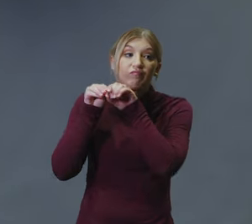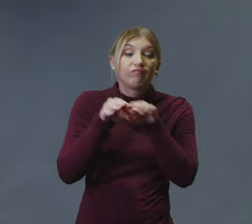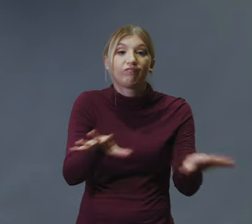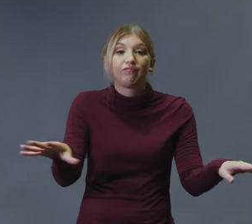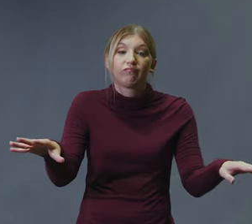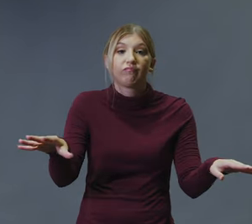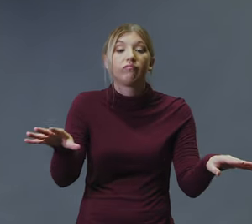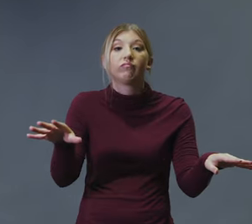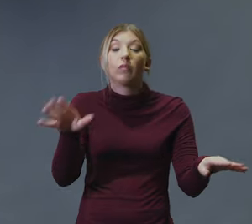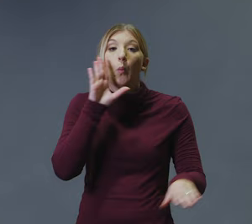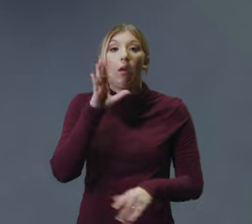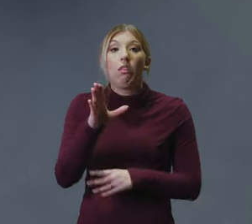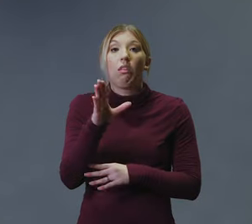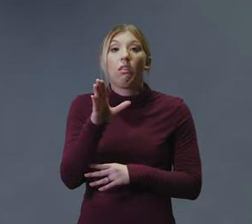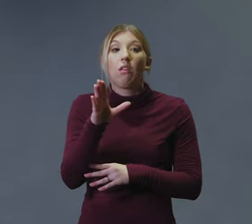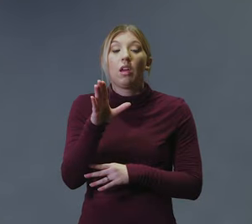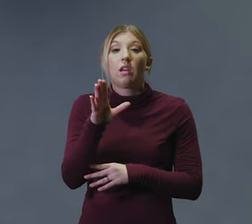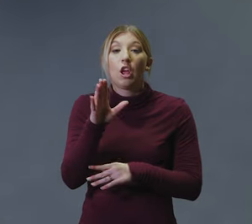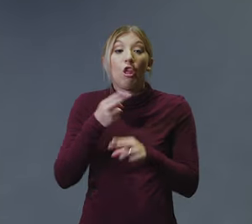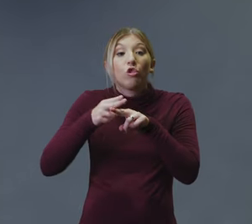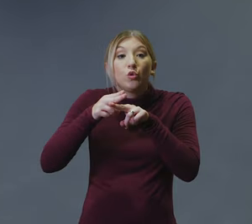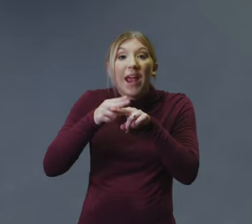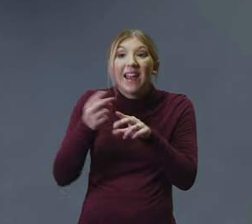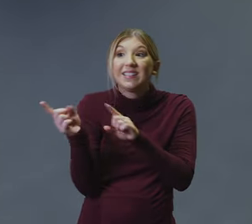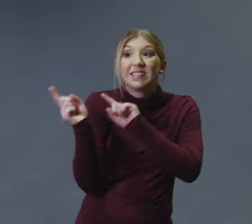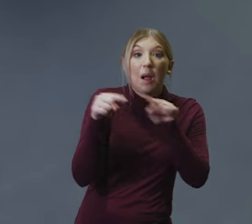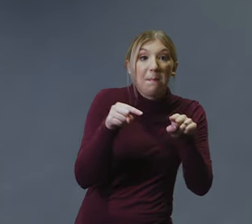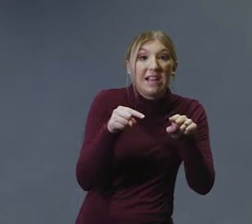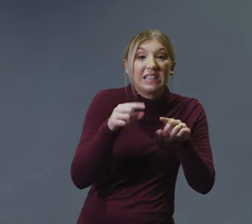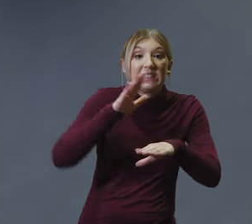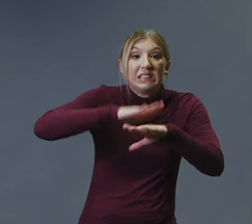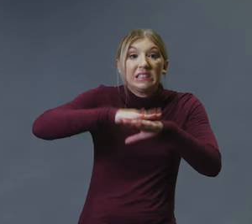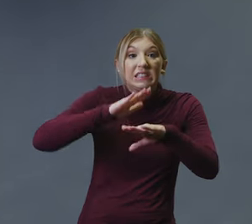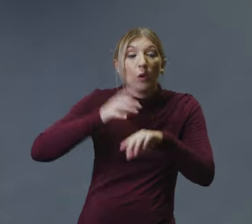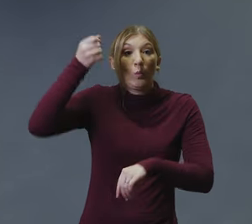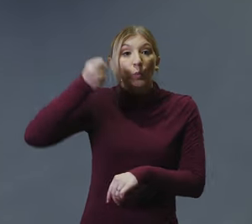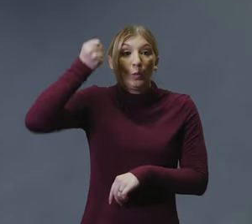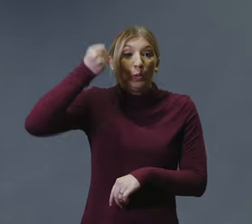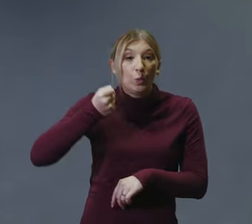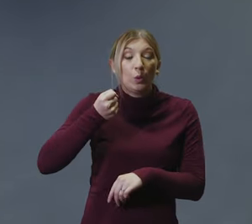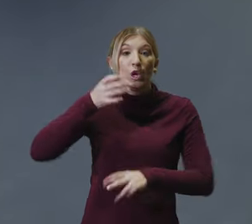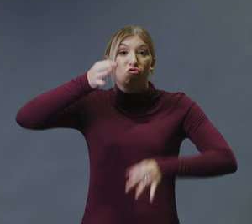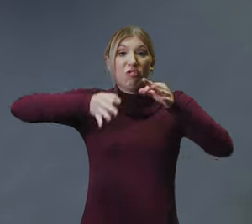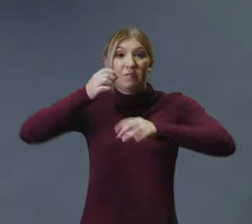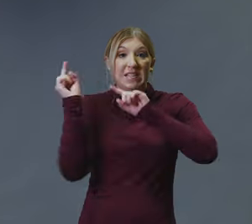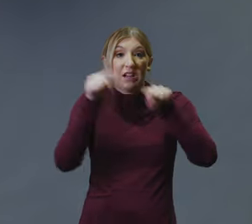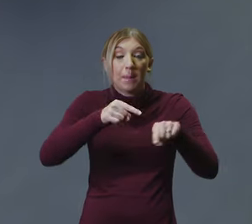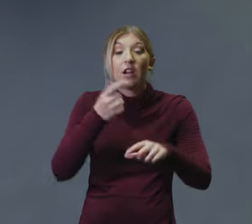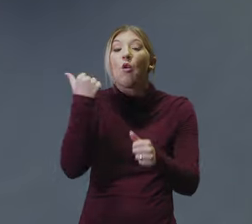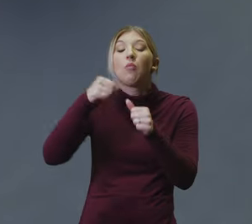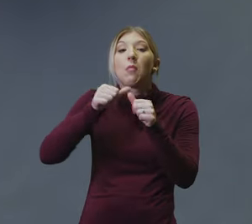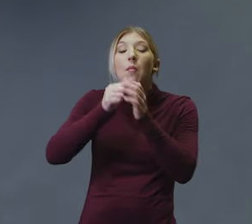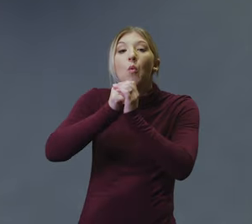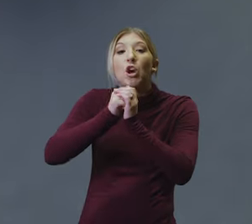of this. He's saying that the train is coming. Judgment is coming. Remember their worship services that were